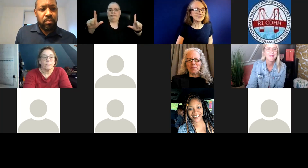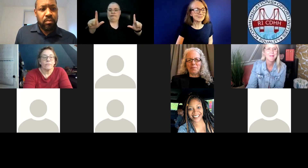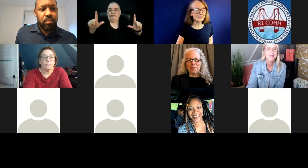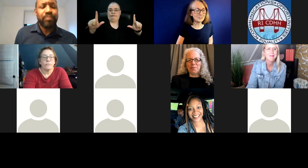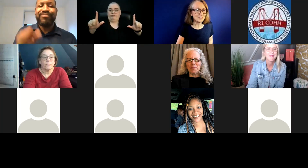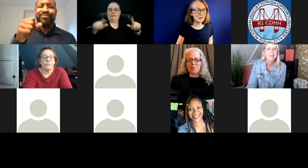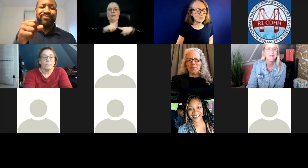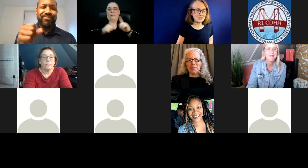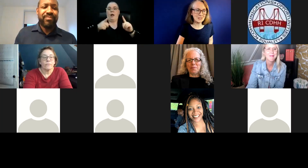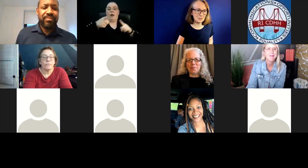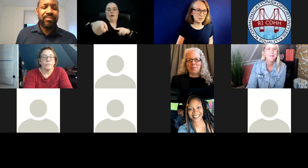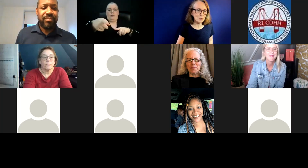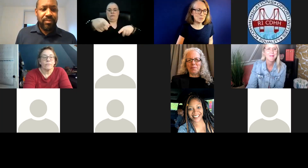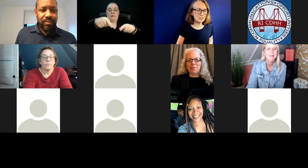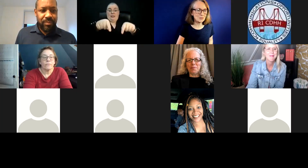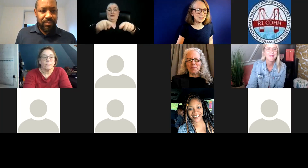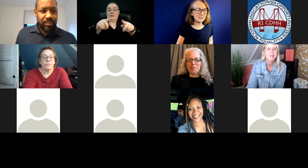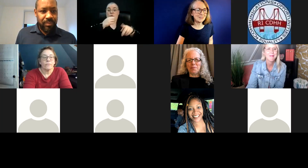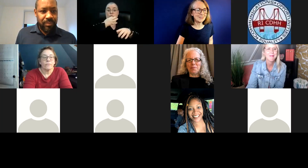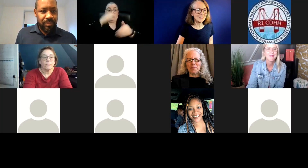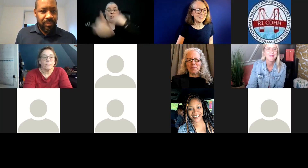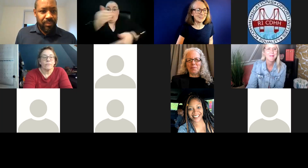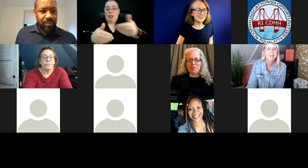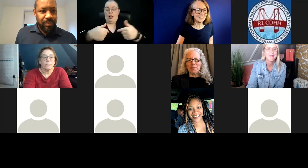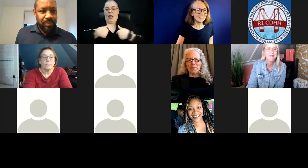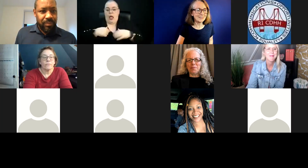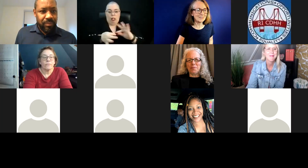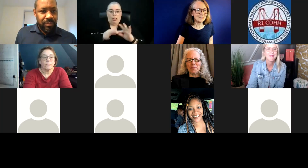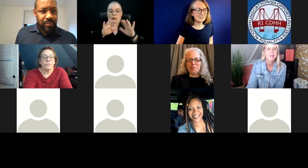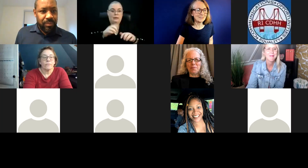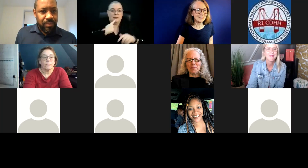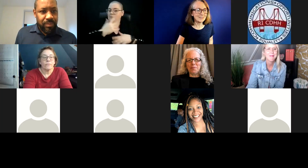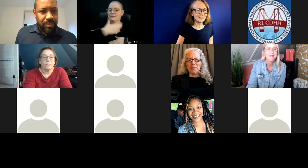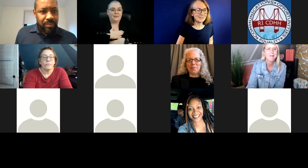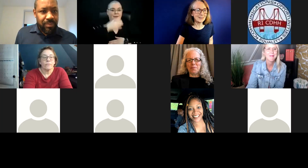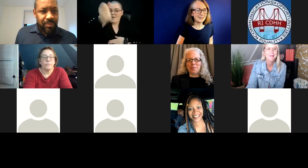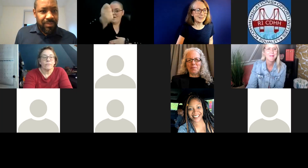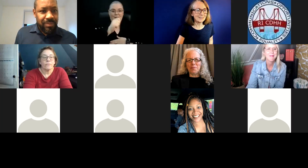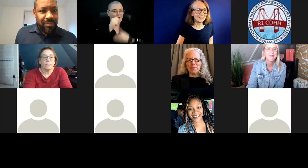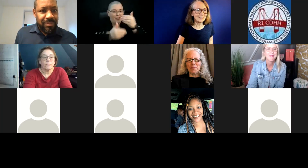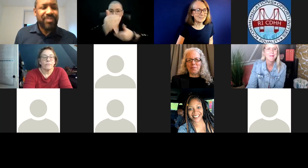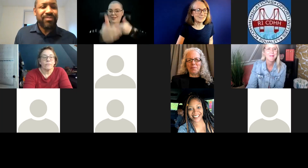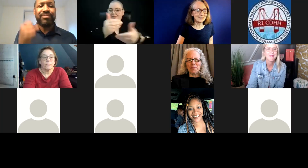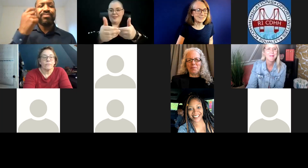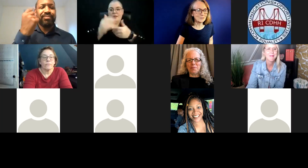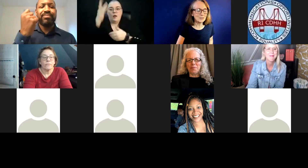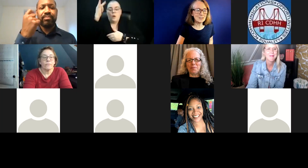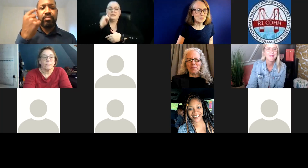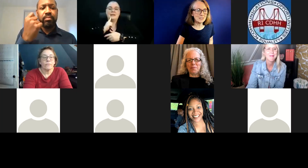Like just now, I wasn't able to open my screen, and you know, it wouldn't have been accessible